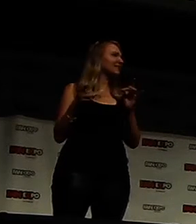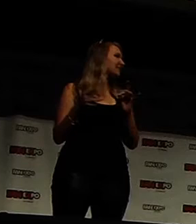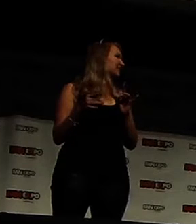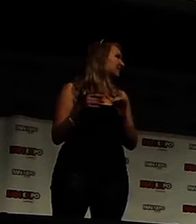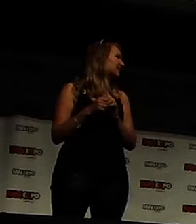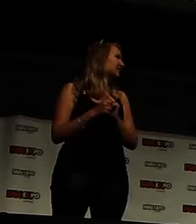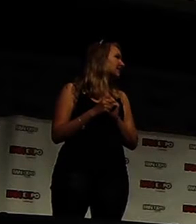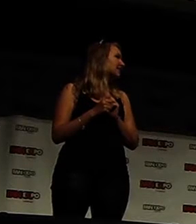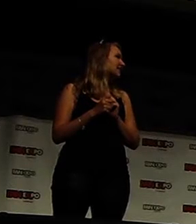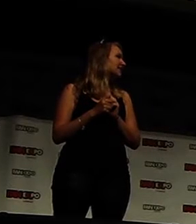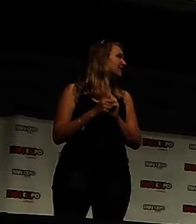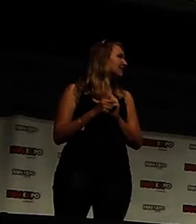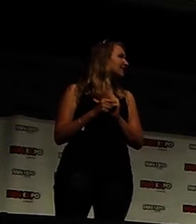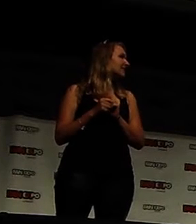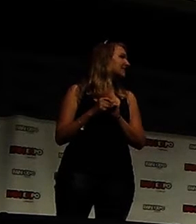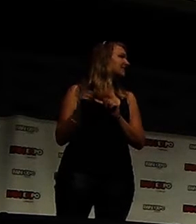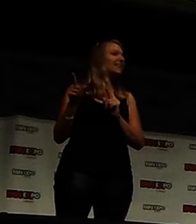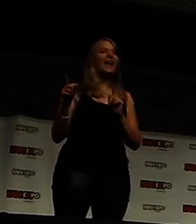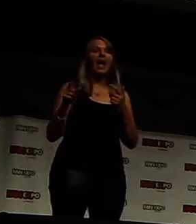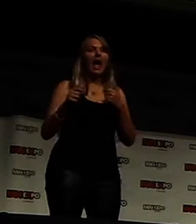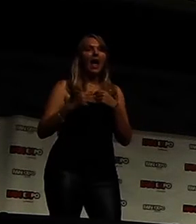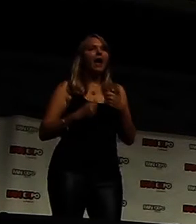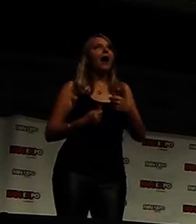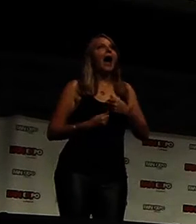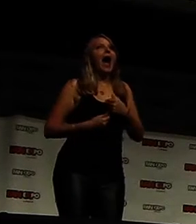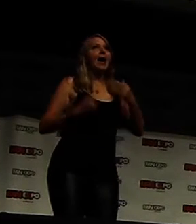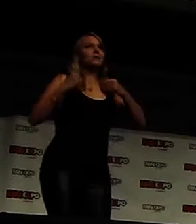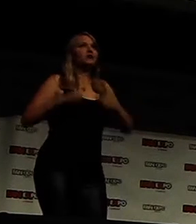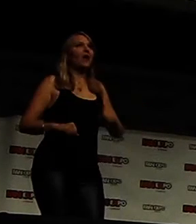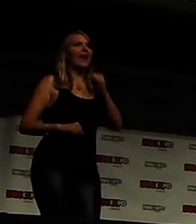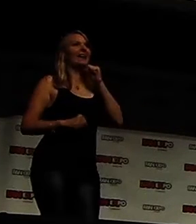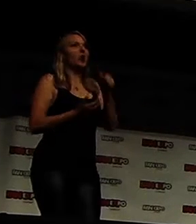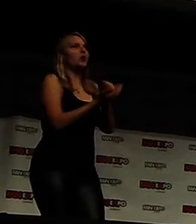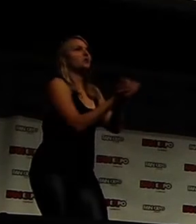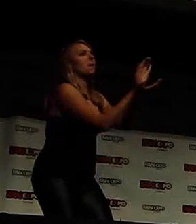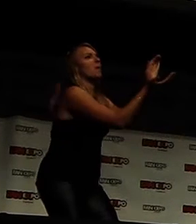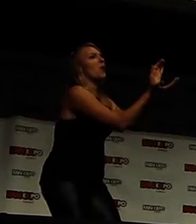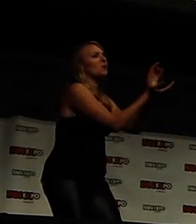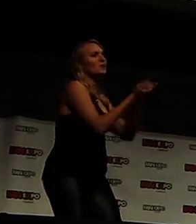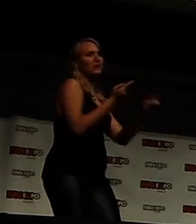hooked me and said, "I'm so sorry, I'm just trying not to propose." That